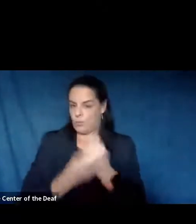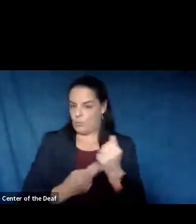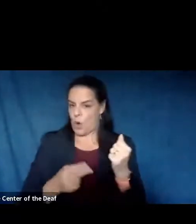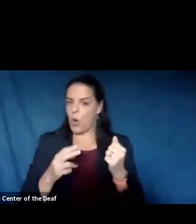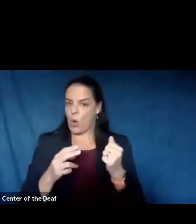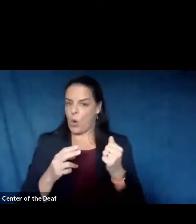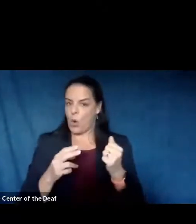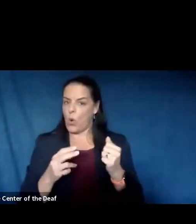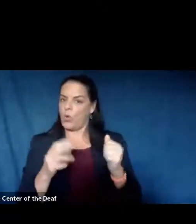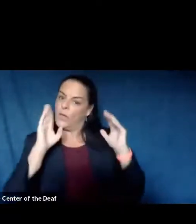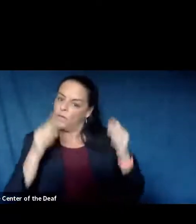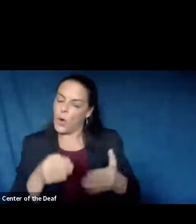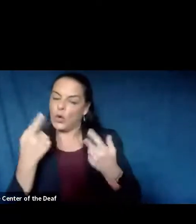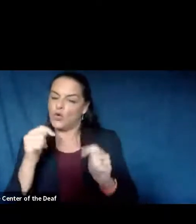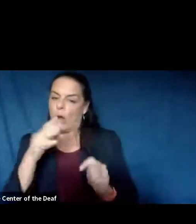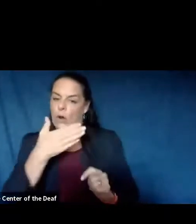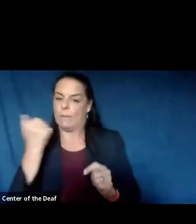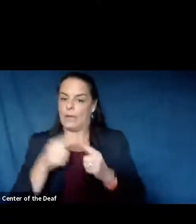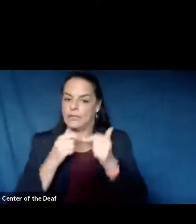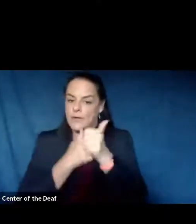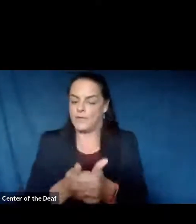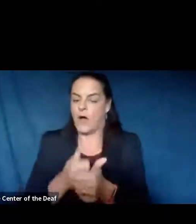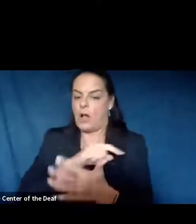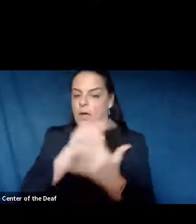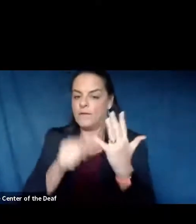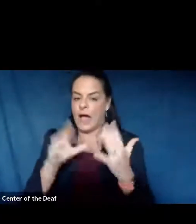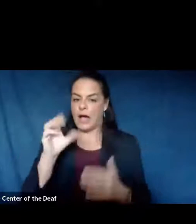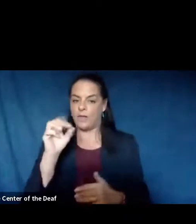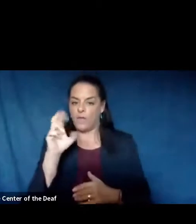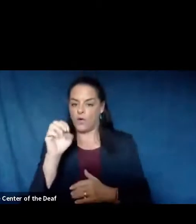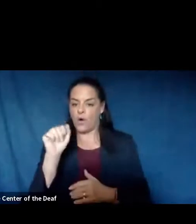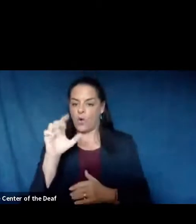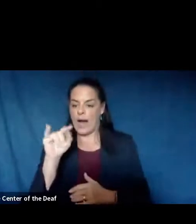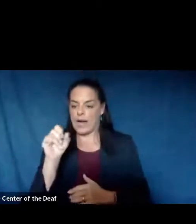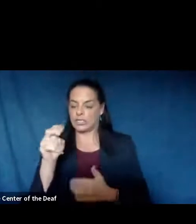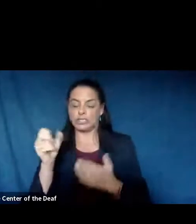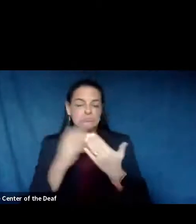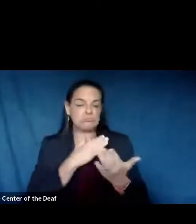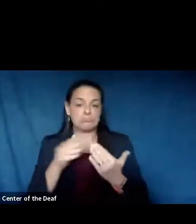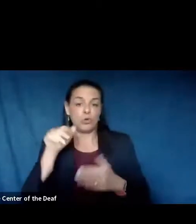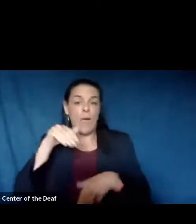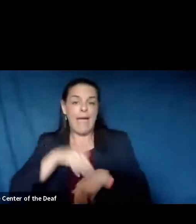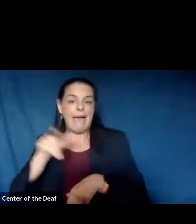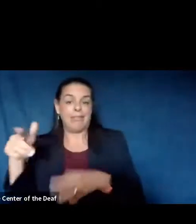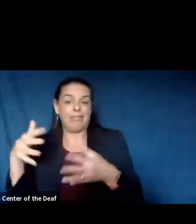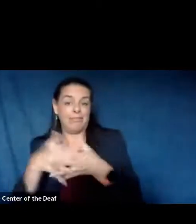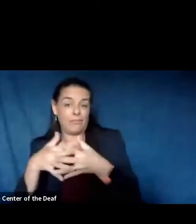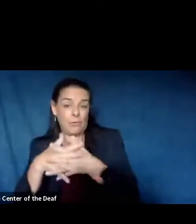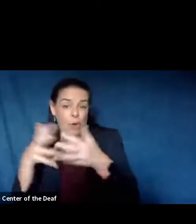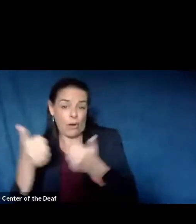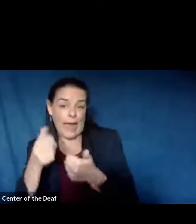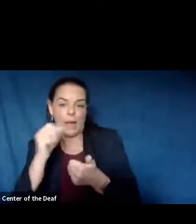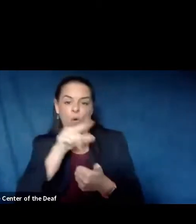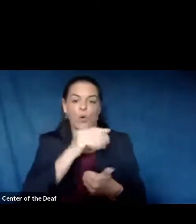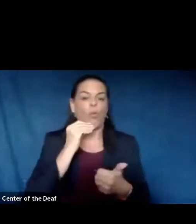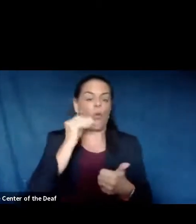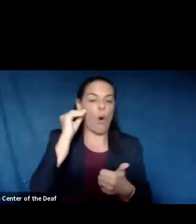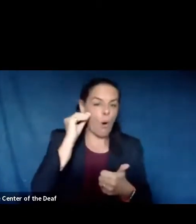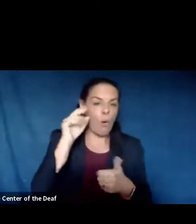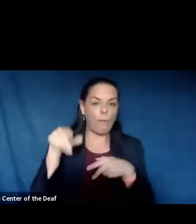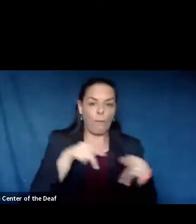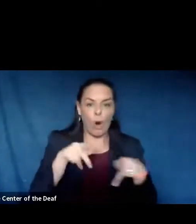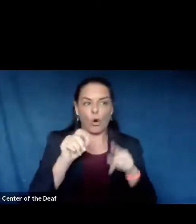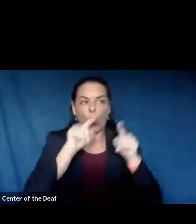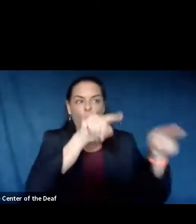your best to really follow the 5 core actions in whatever environment you're in, whether you're at the game or you're hosting a watch party at